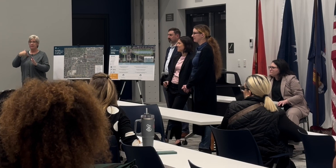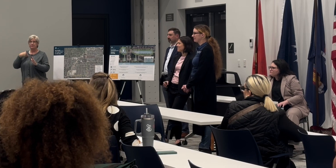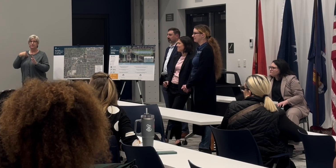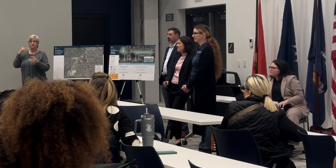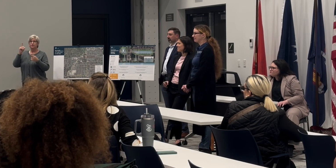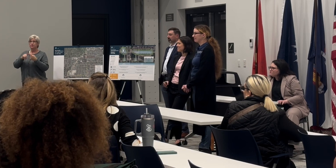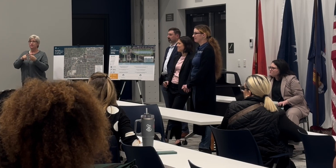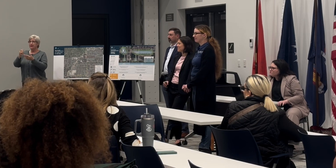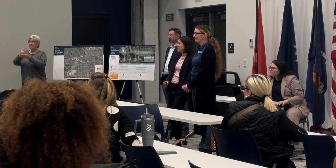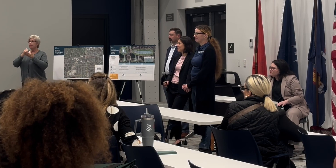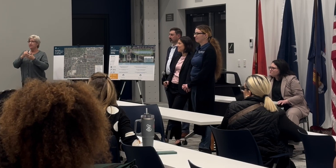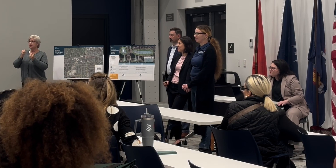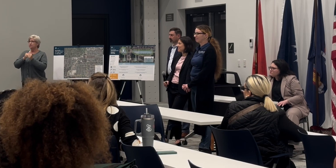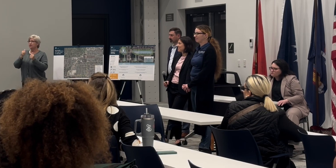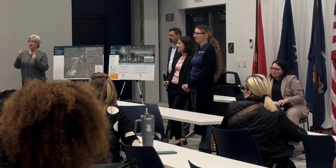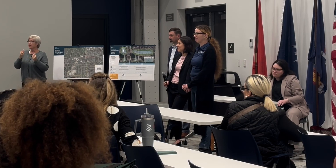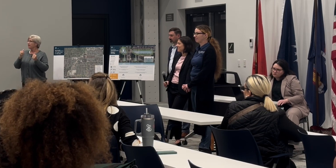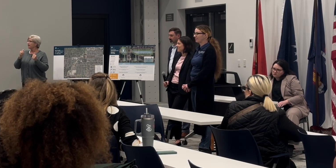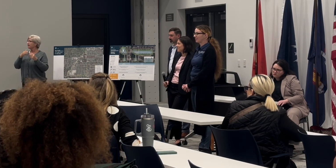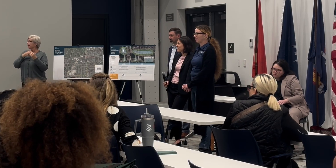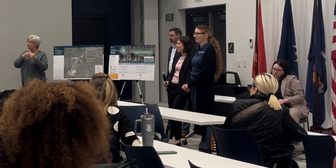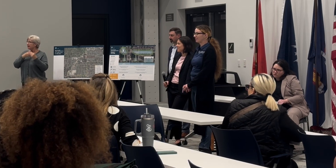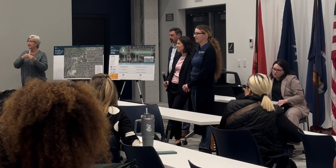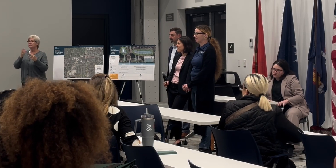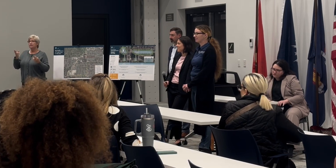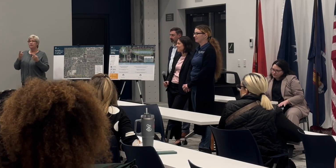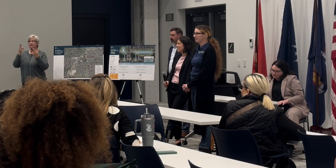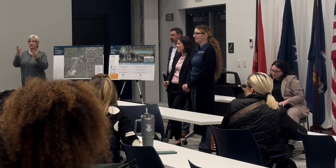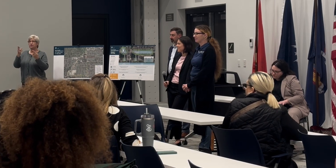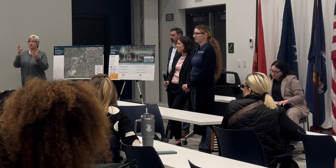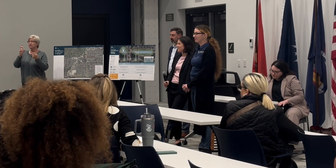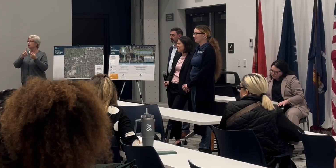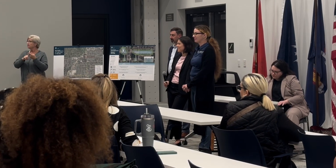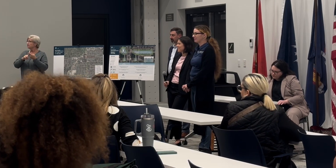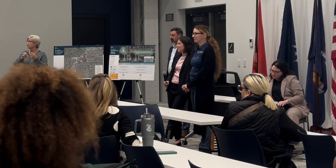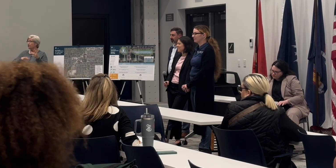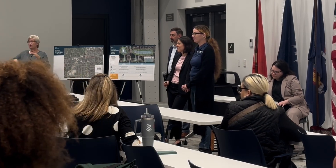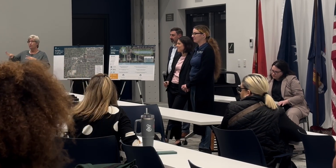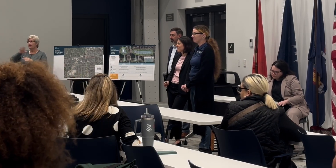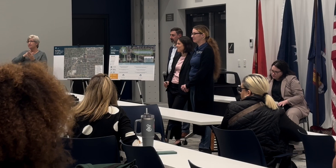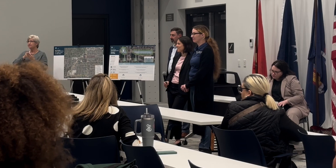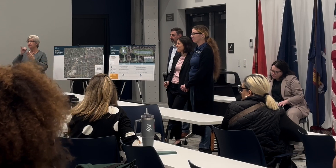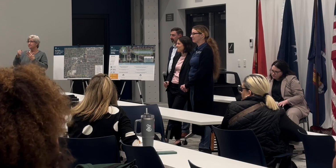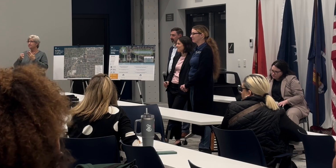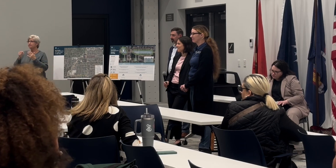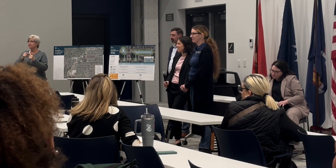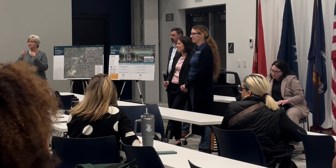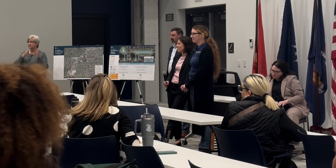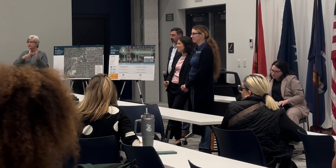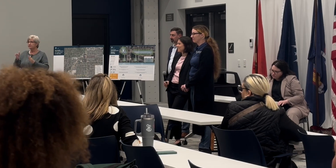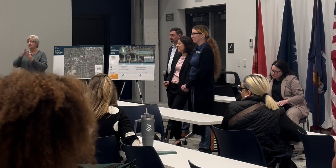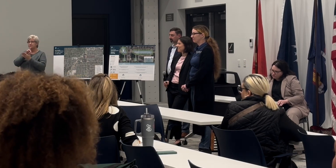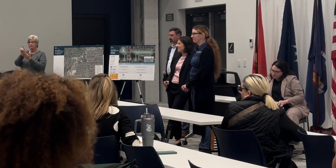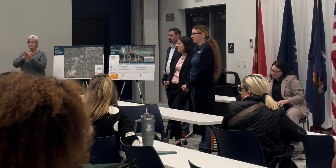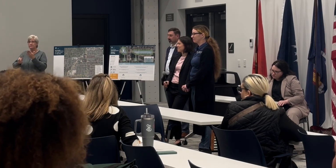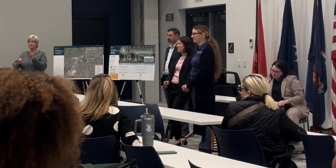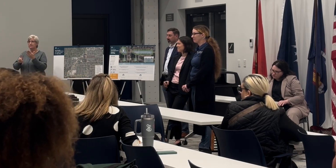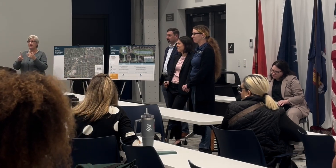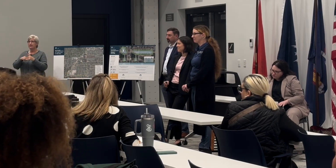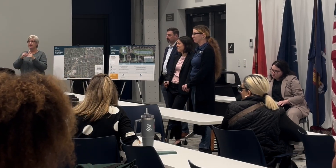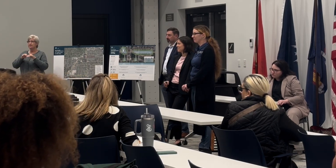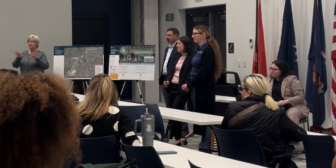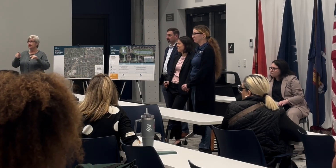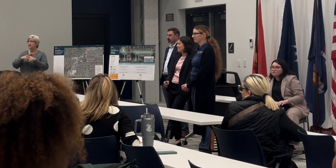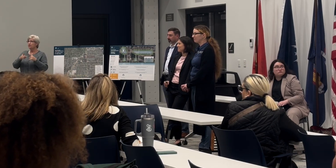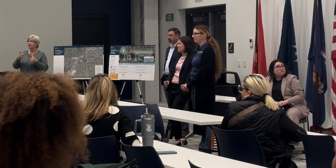to, help us with the insights, the guidance, and recommendations throughout this project with the planning, design, and the execution of